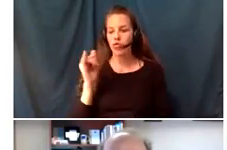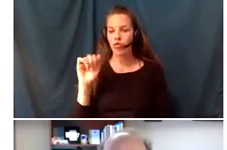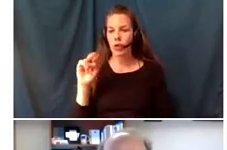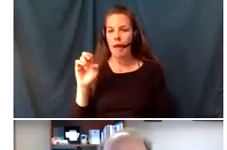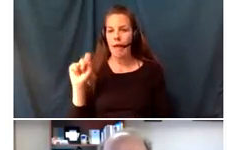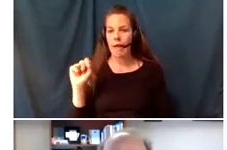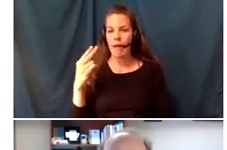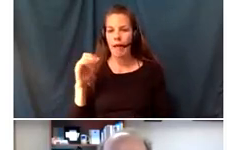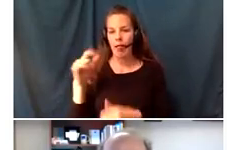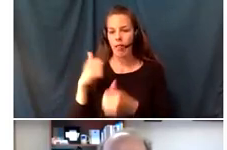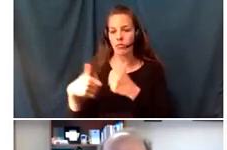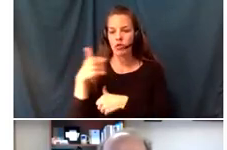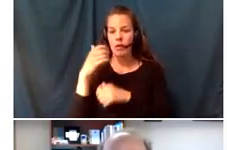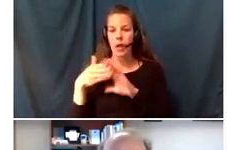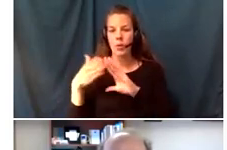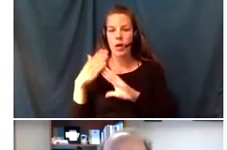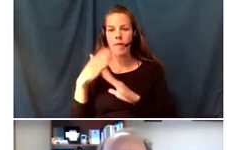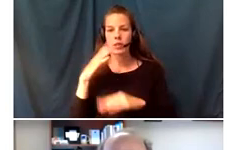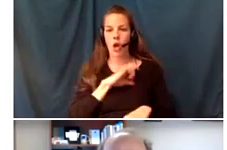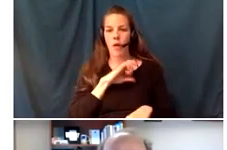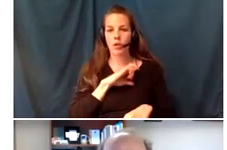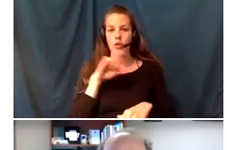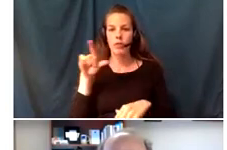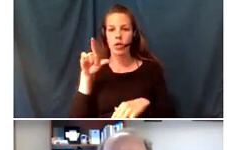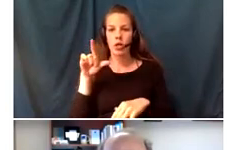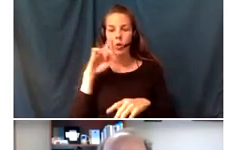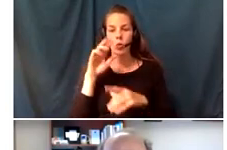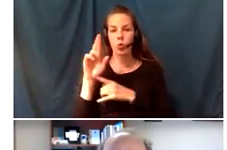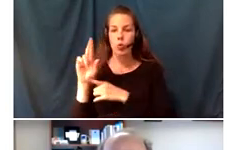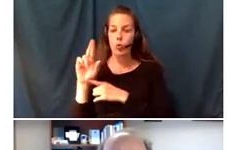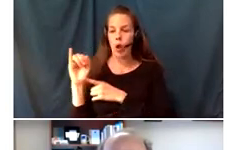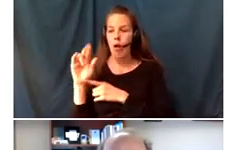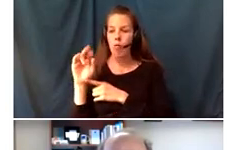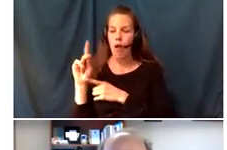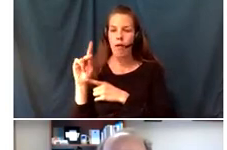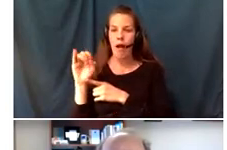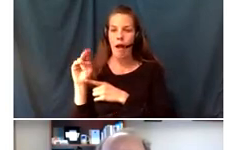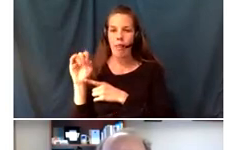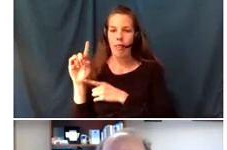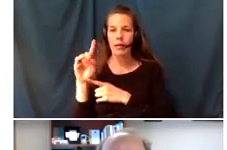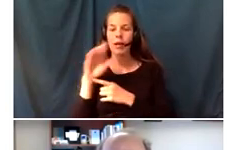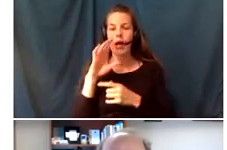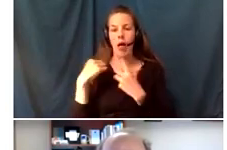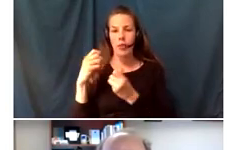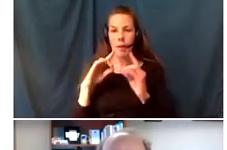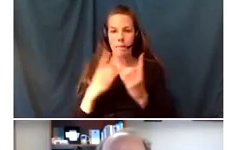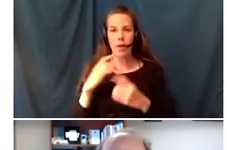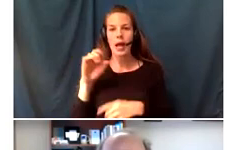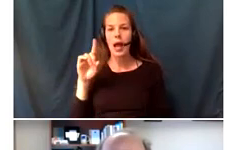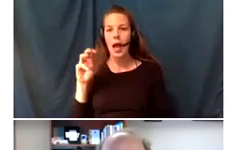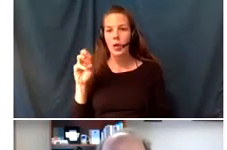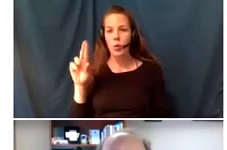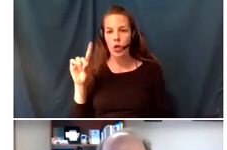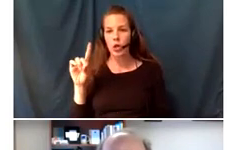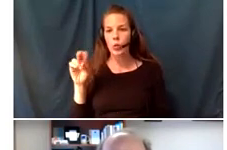the Chief Operating Officer with the Rock Island County Health Department, Edward Rivers, Director of the Scott County